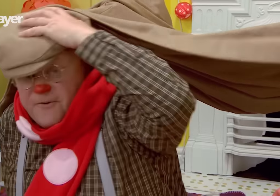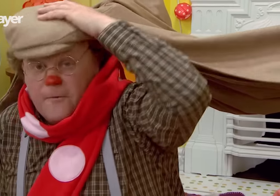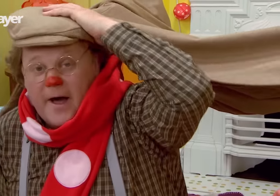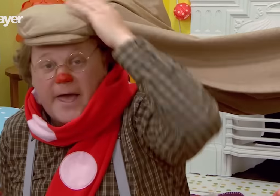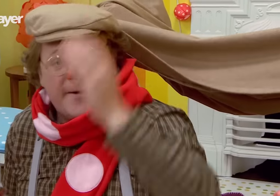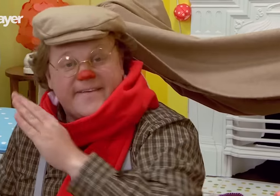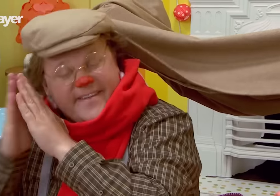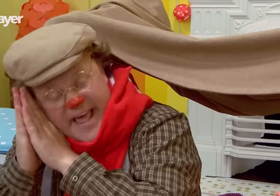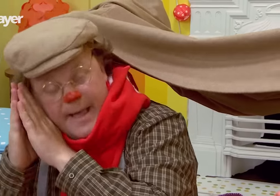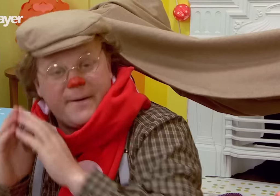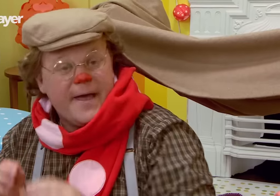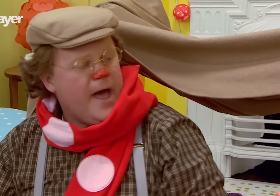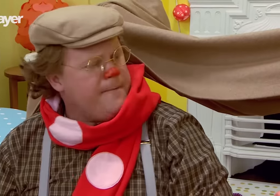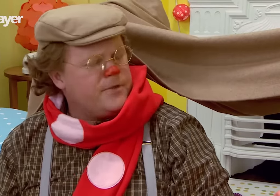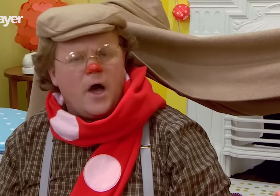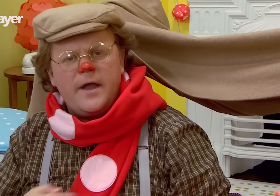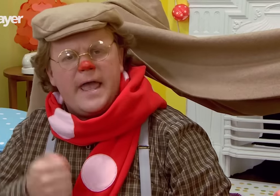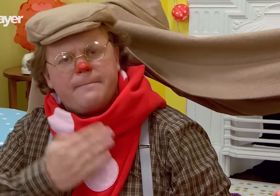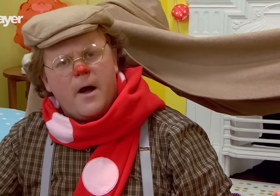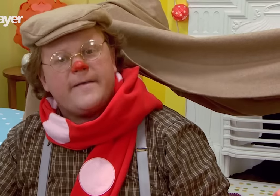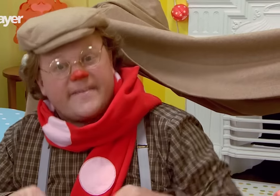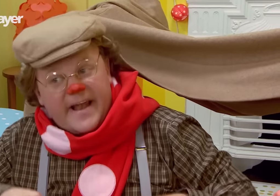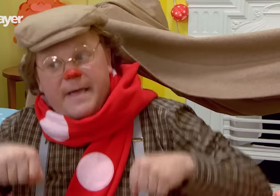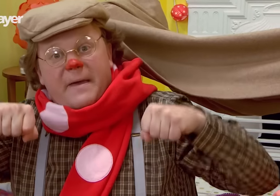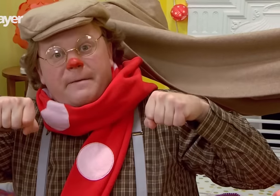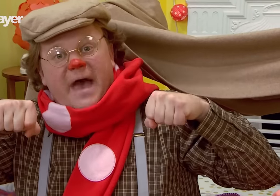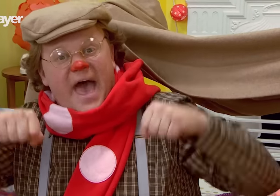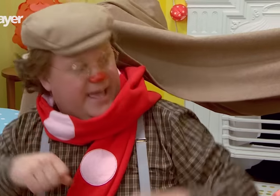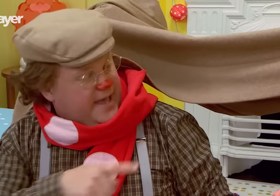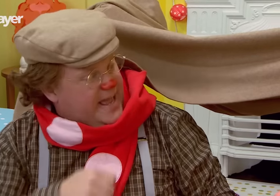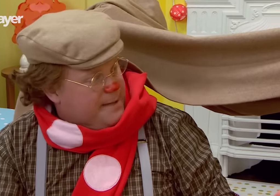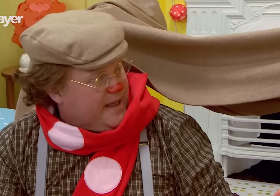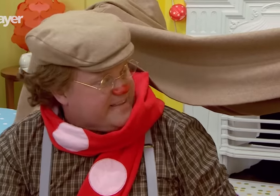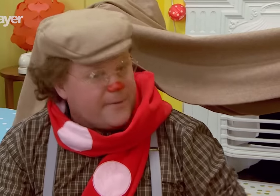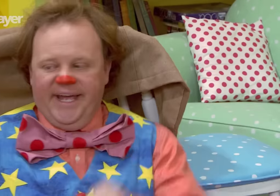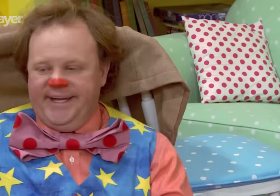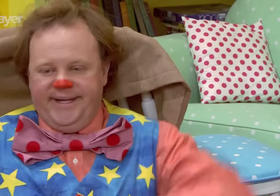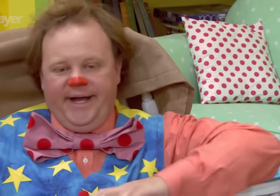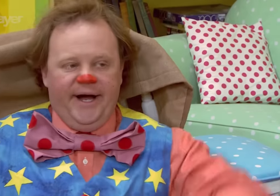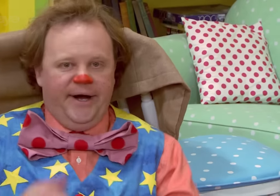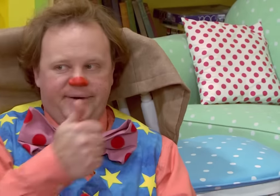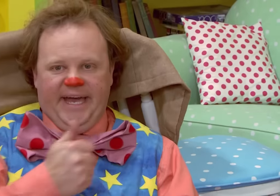before I go to sleep, I need my sleeping bag. Can you get it, please, the boy?